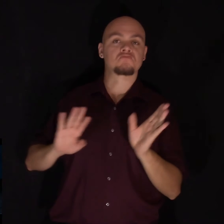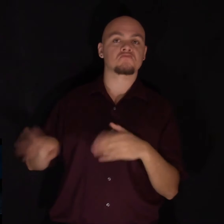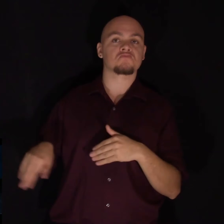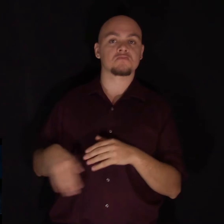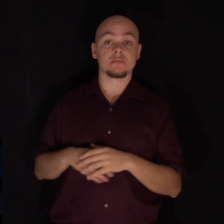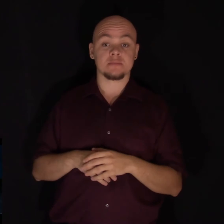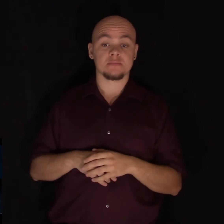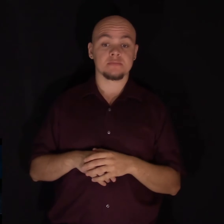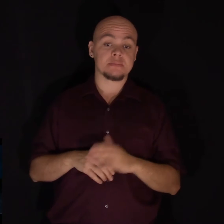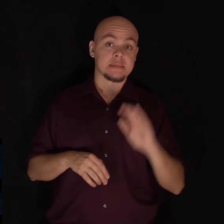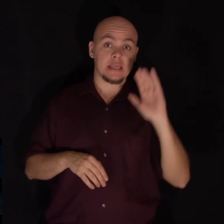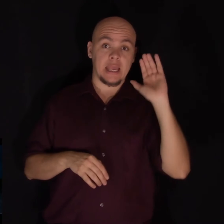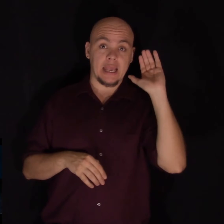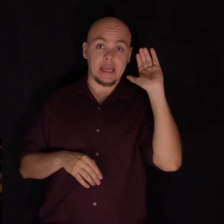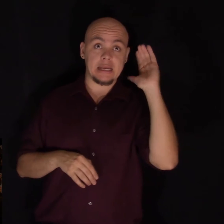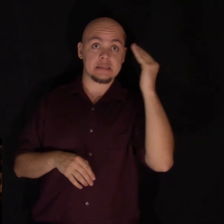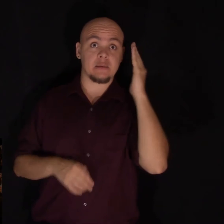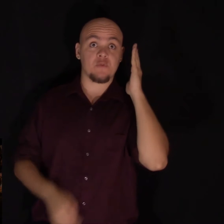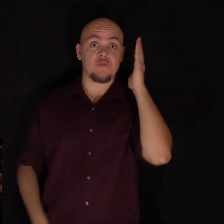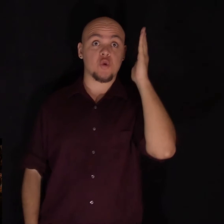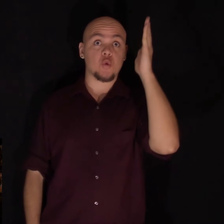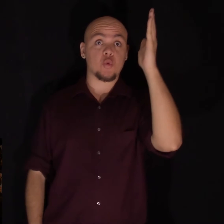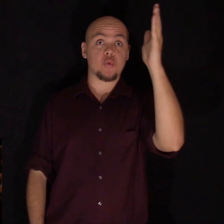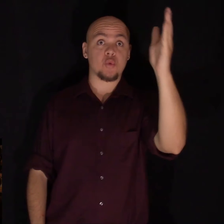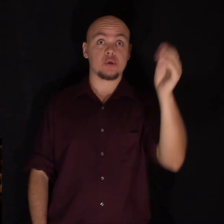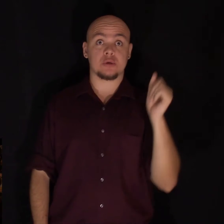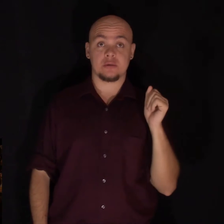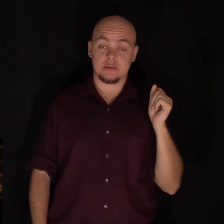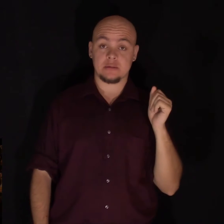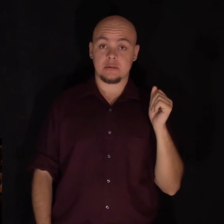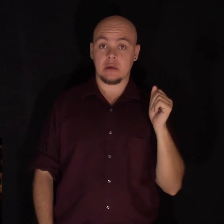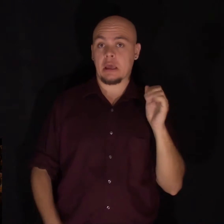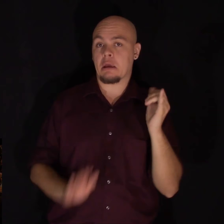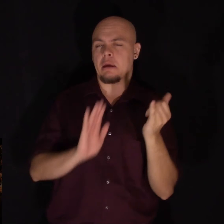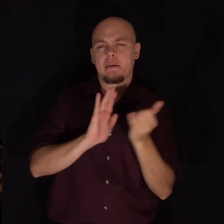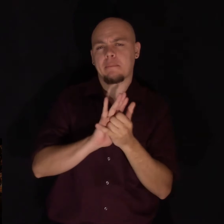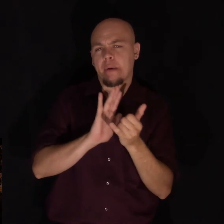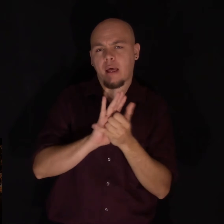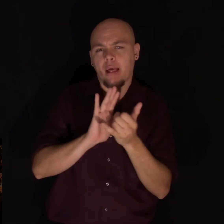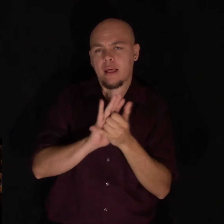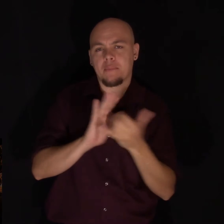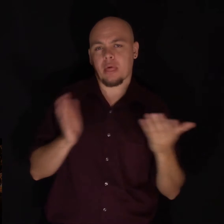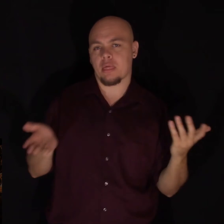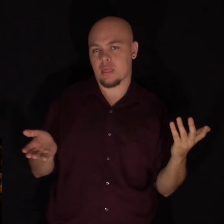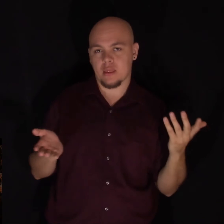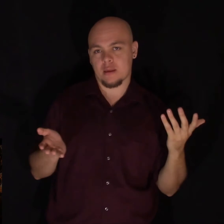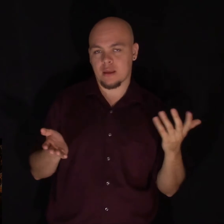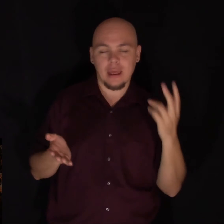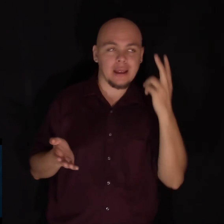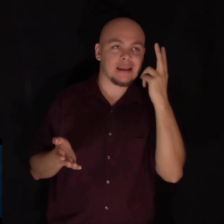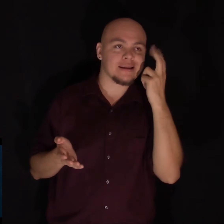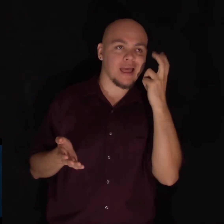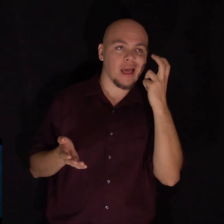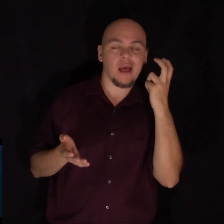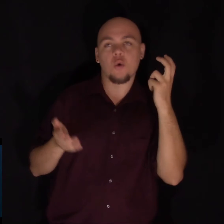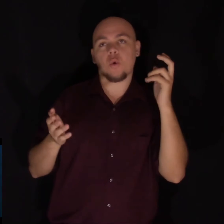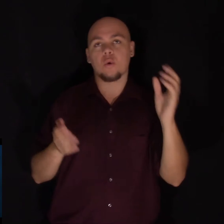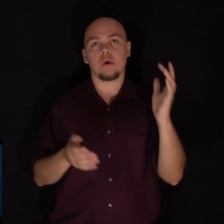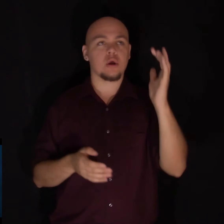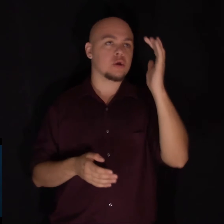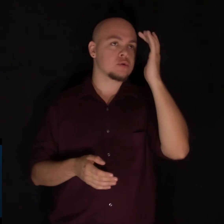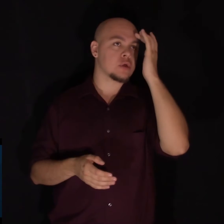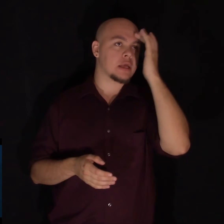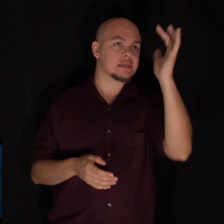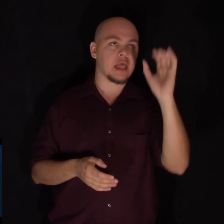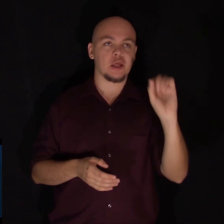Now, I suspect this seems far-fetched to many of you. I bet there are those of you who doubt that superintelligent